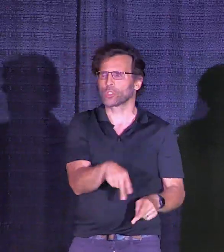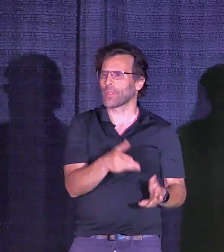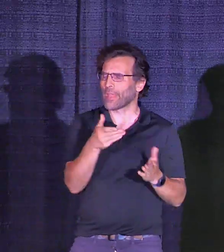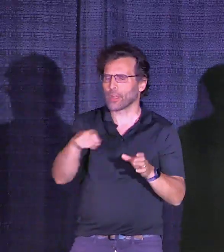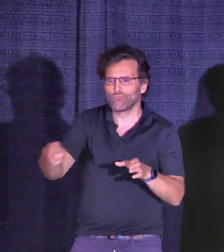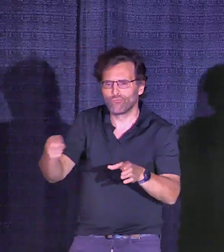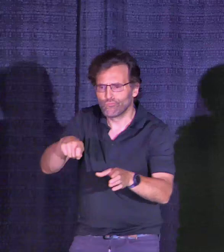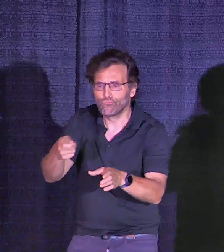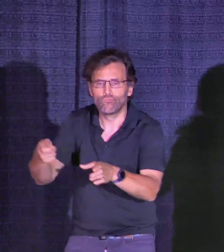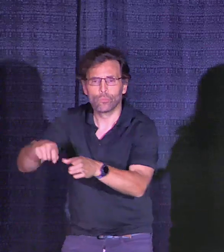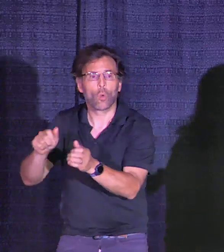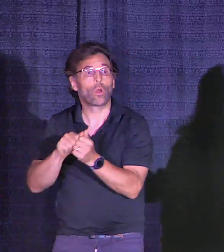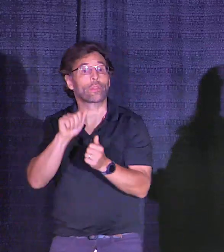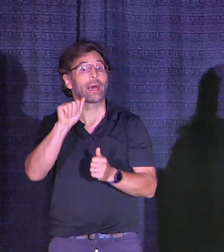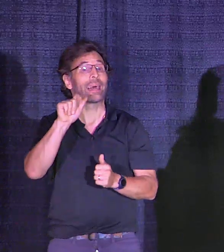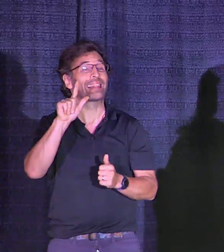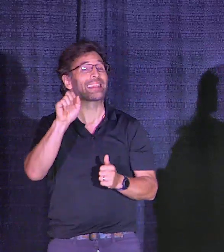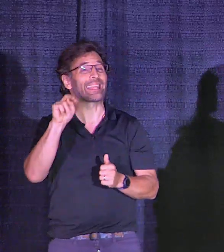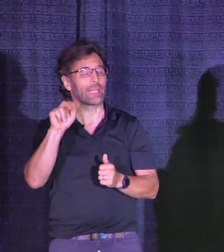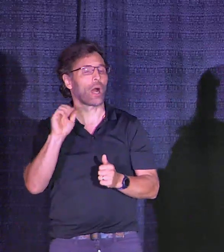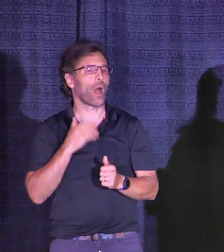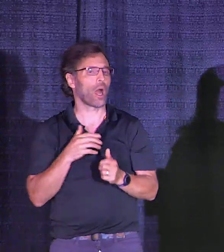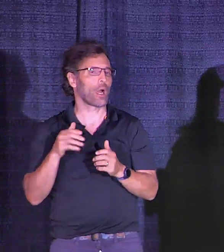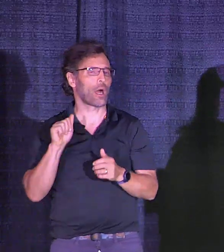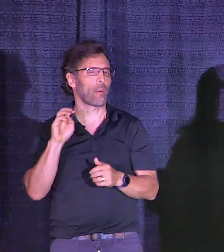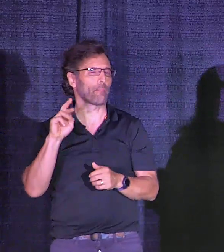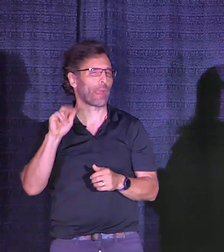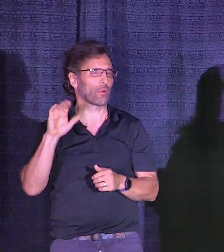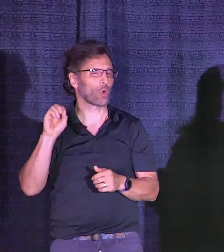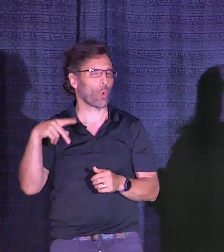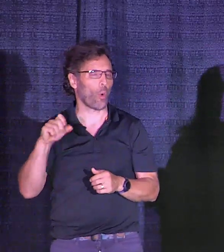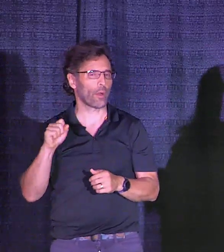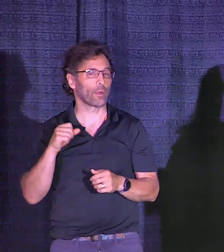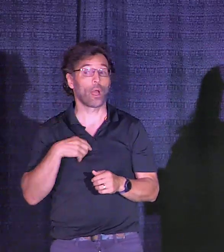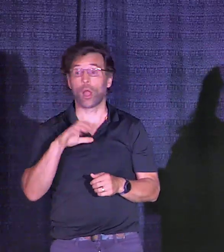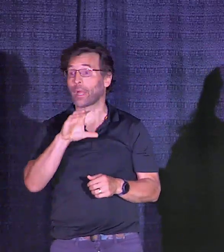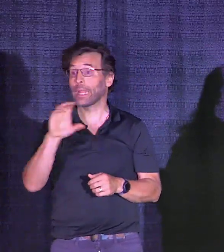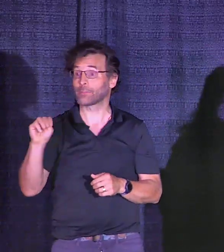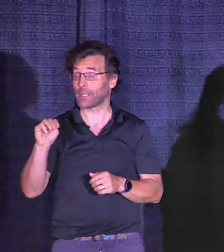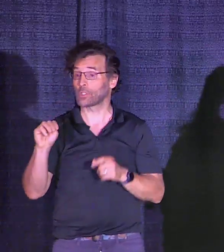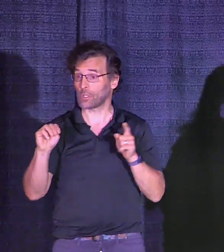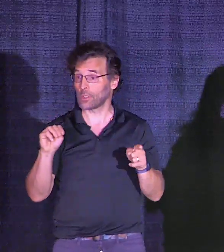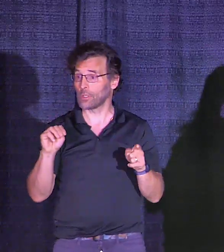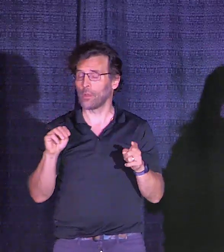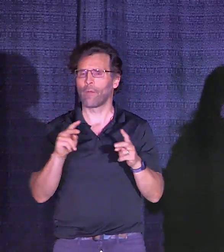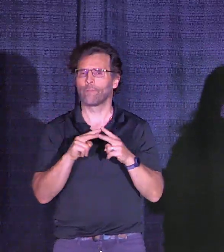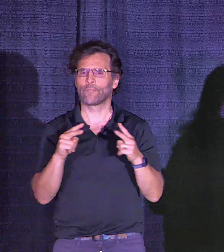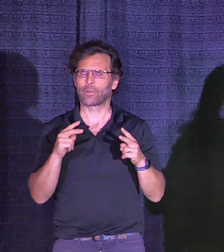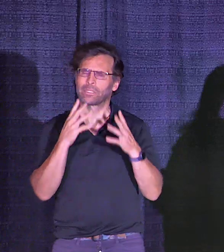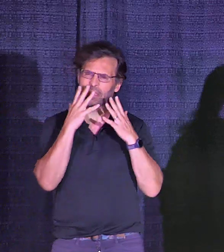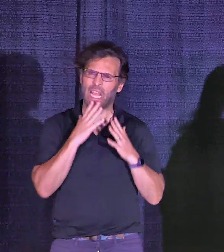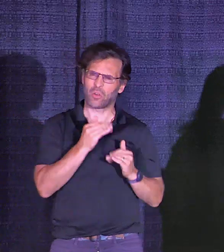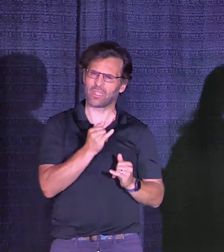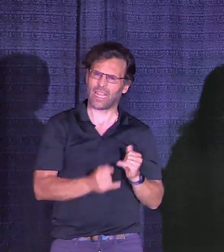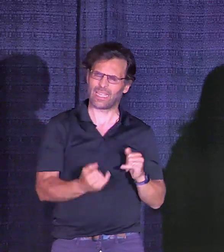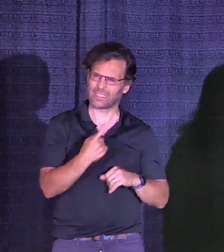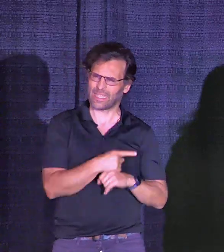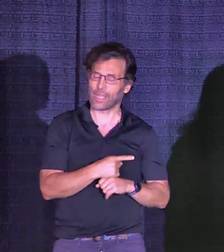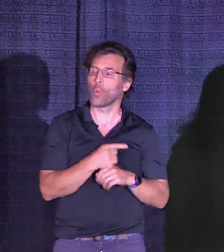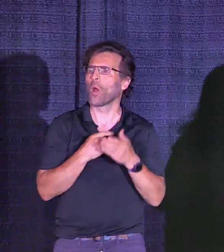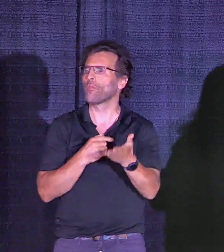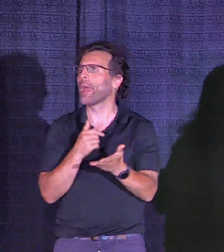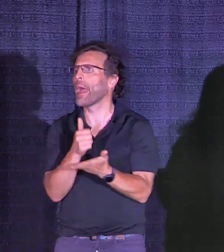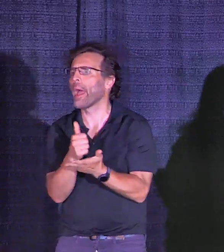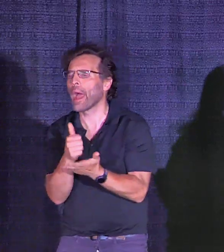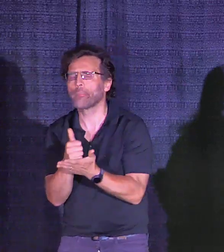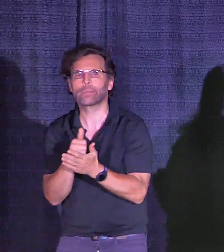the food with Alina, our AmeriCorps. And then our case manager, who is very sad, it was her last day. She was there helping